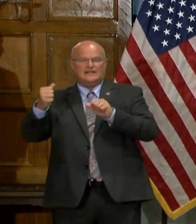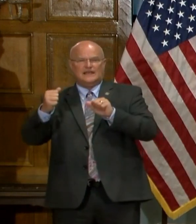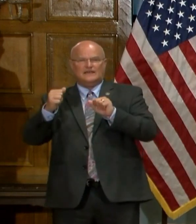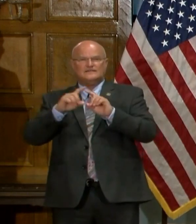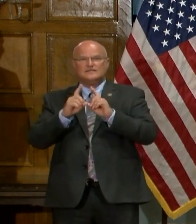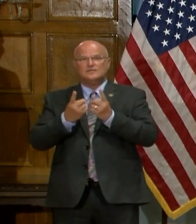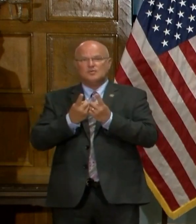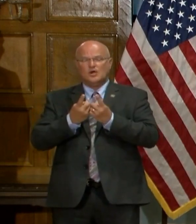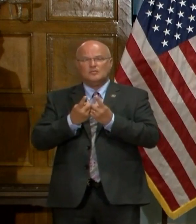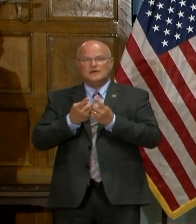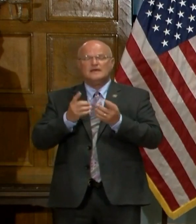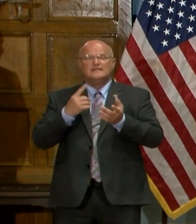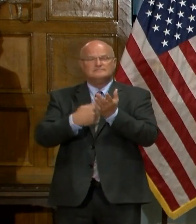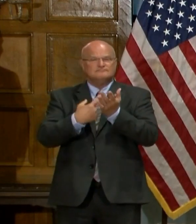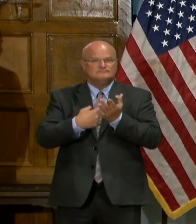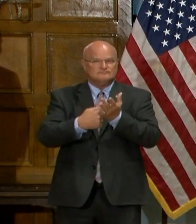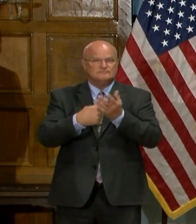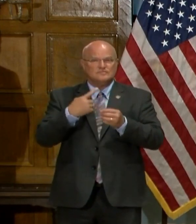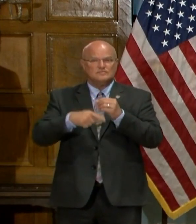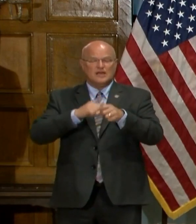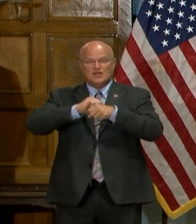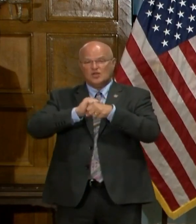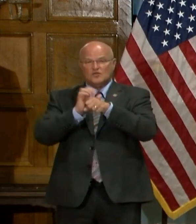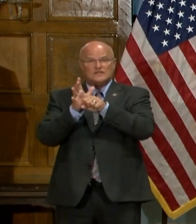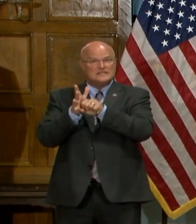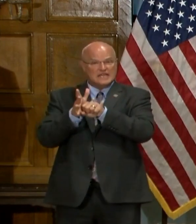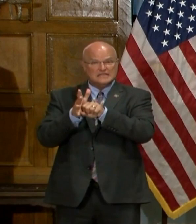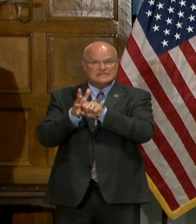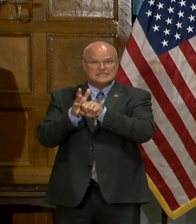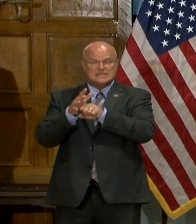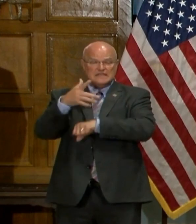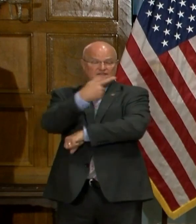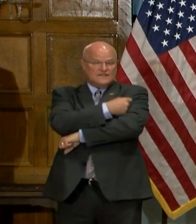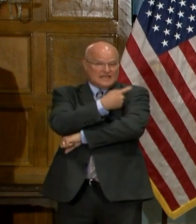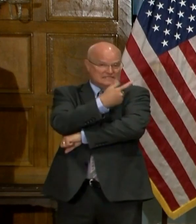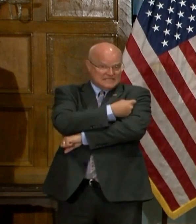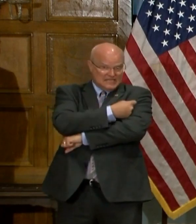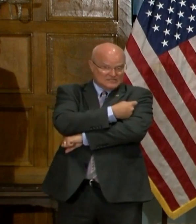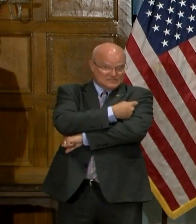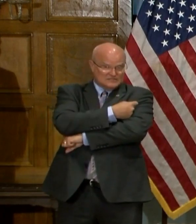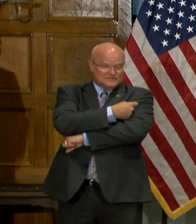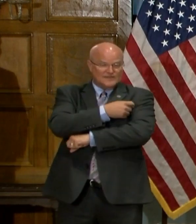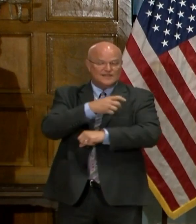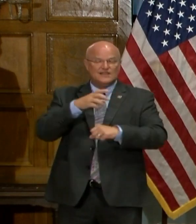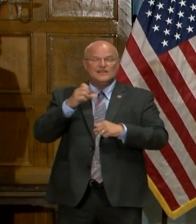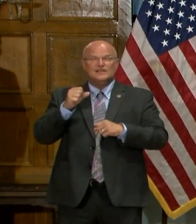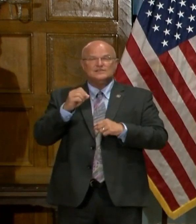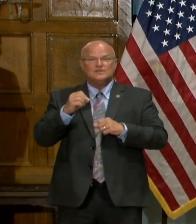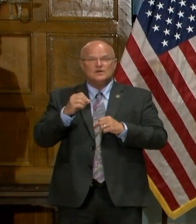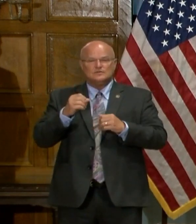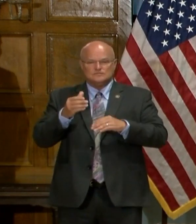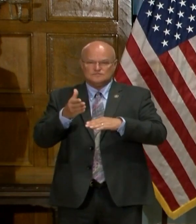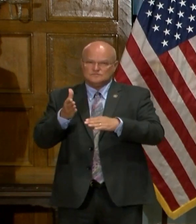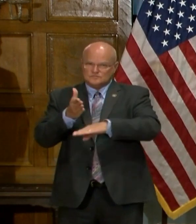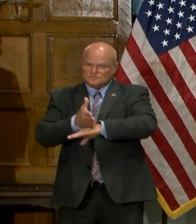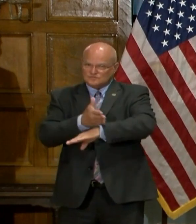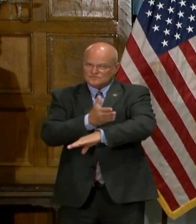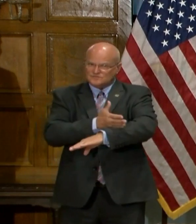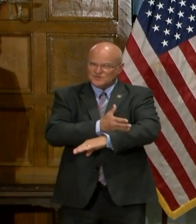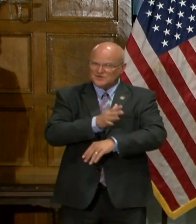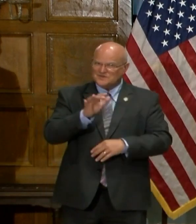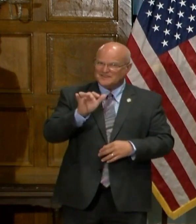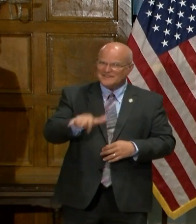department, they were talking about COVID-19 vaccinations, and so there's progress being made